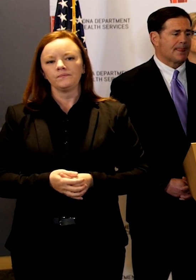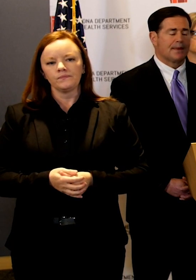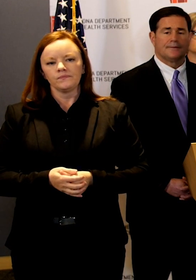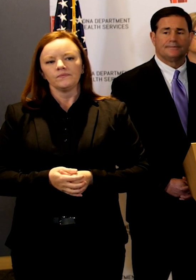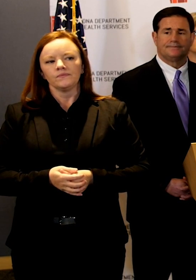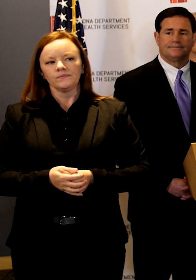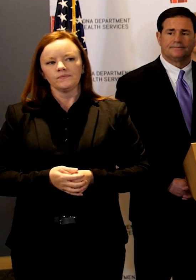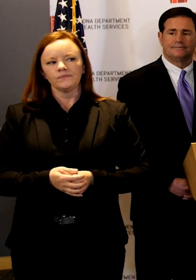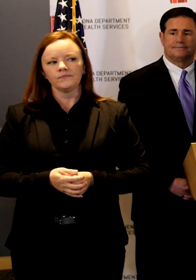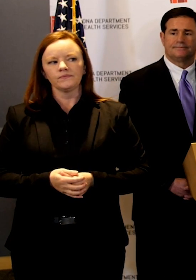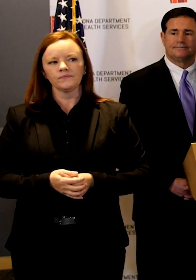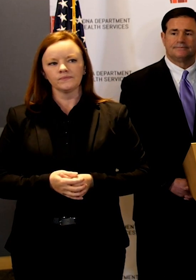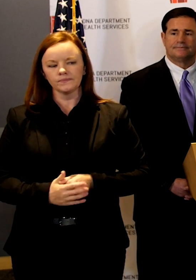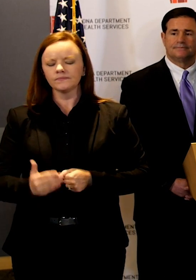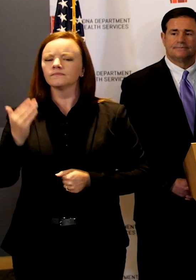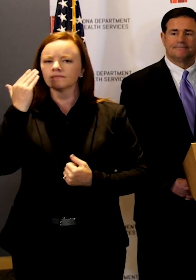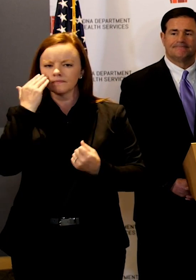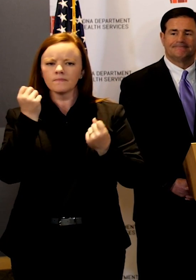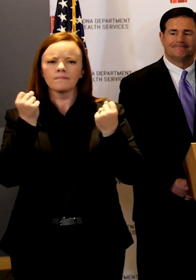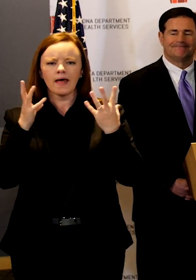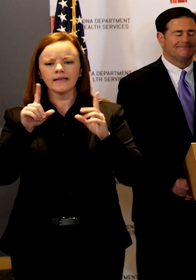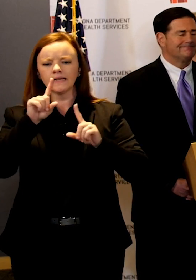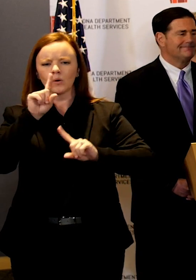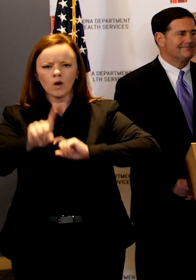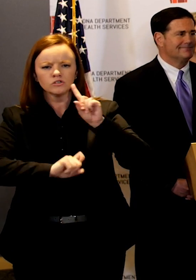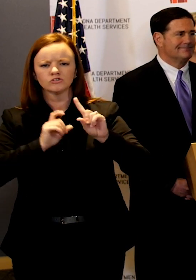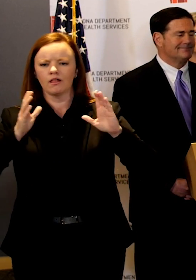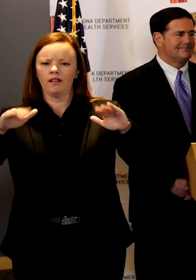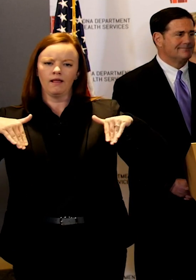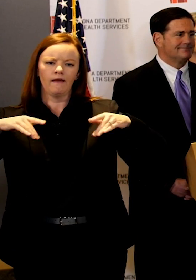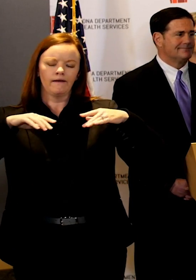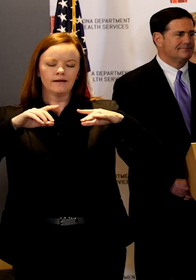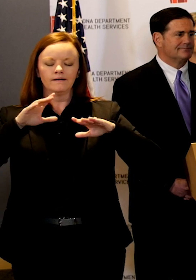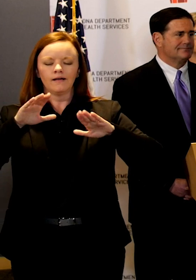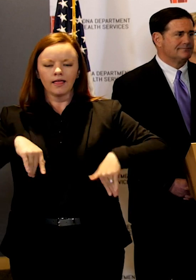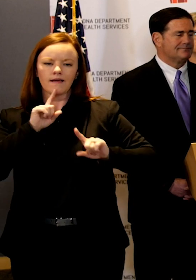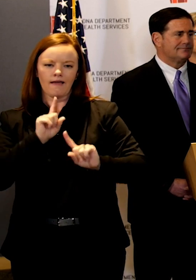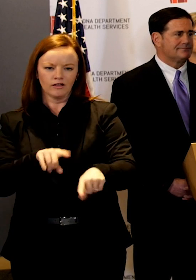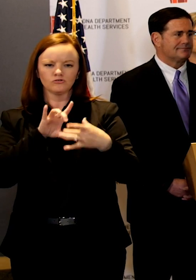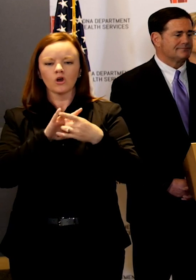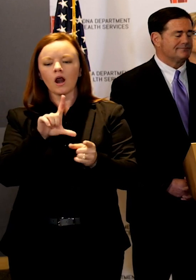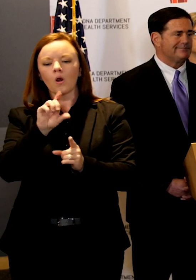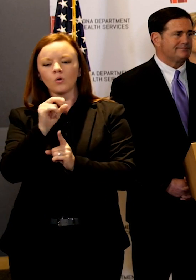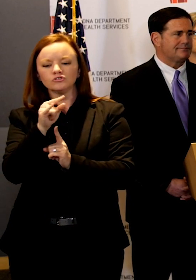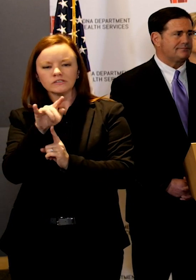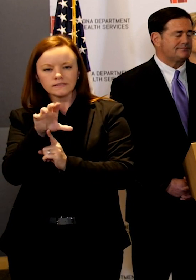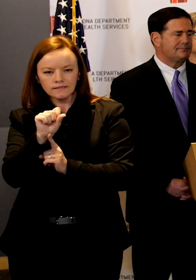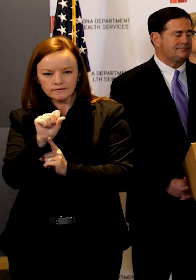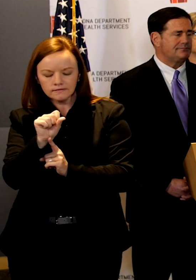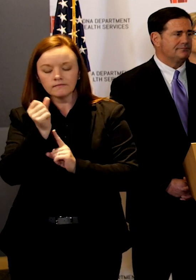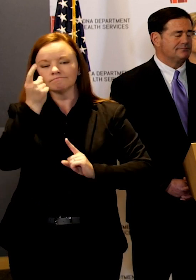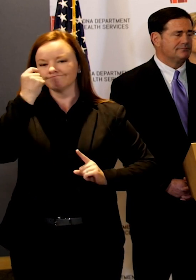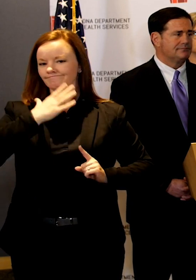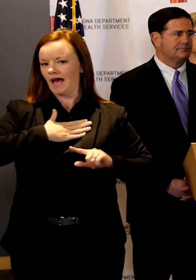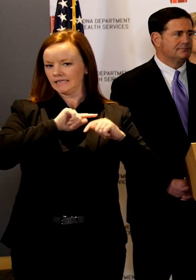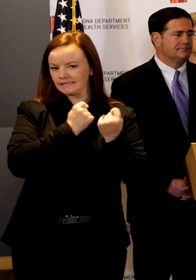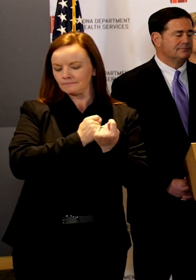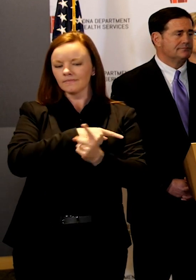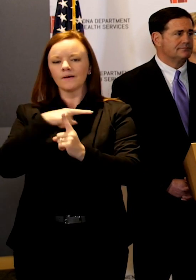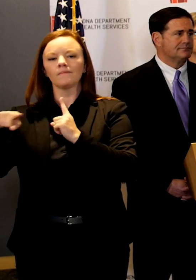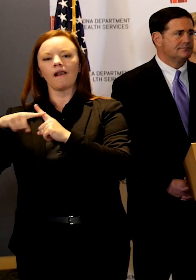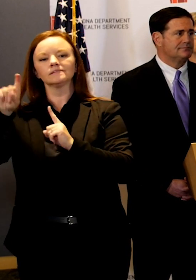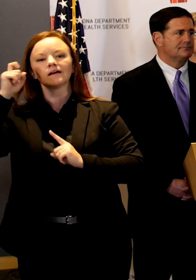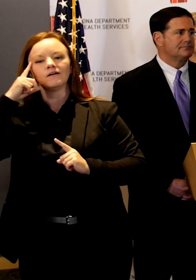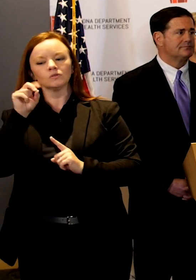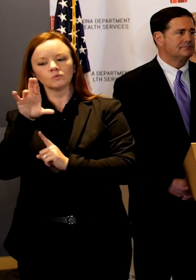I know that many logistical questions remain to be answered. Please know that my team, alongside Governor Ducey